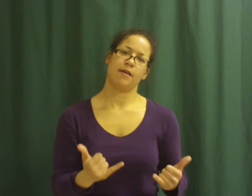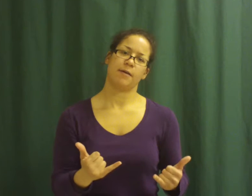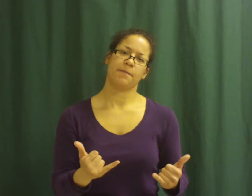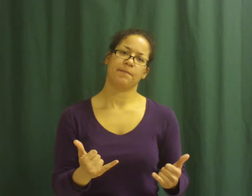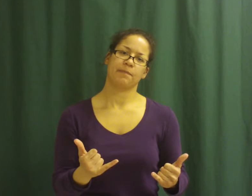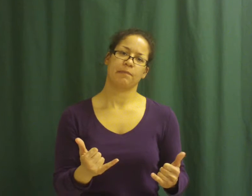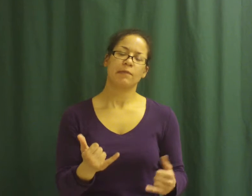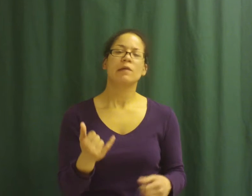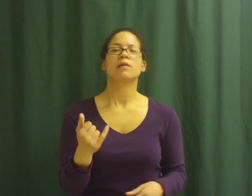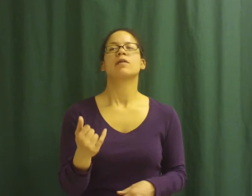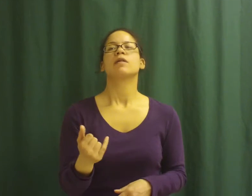presidents.